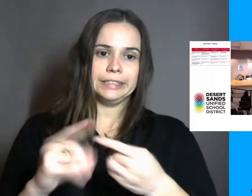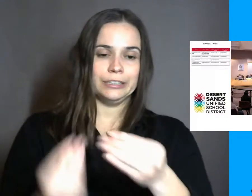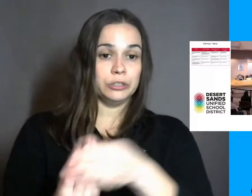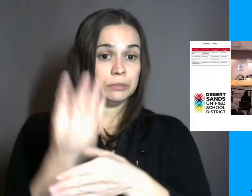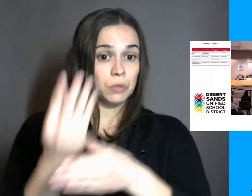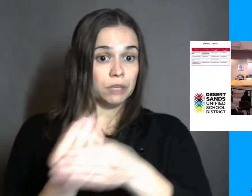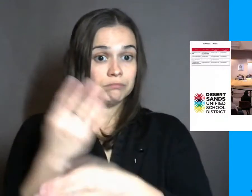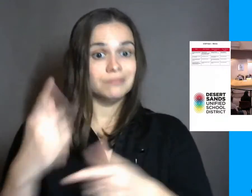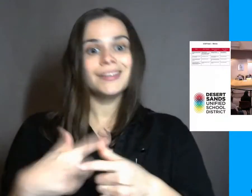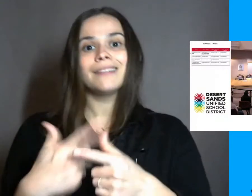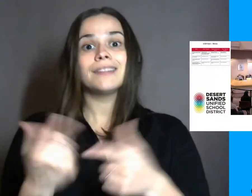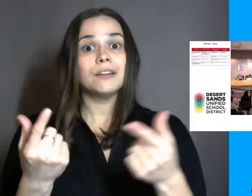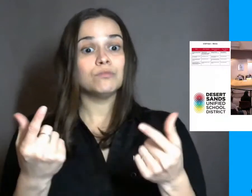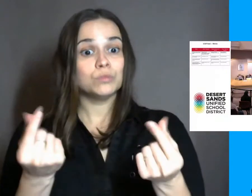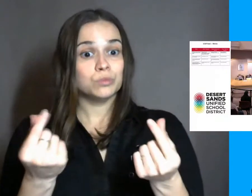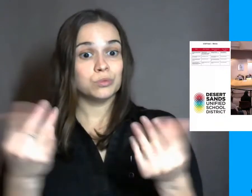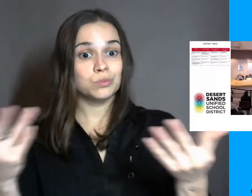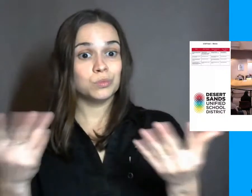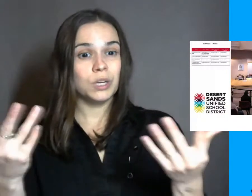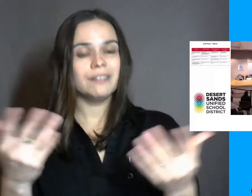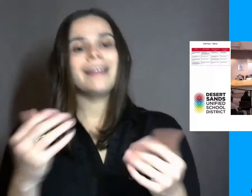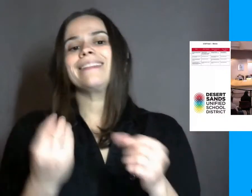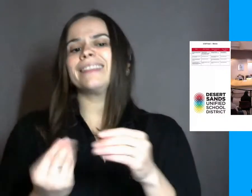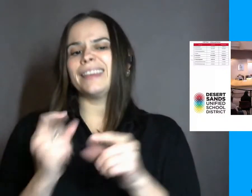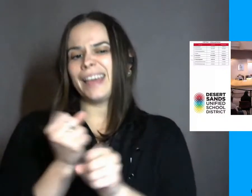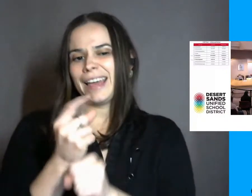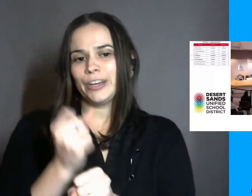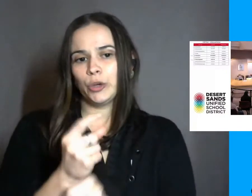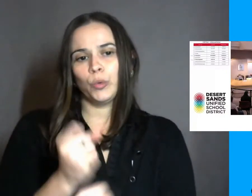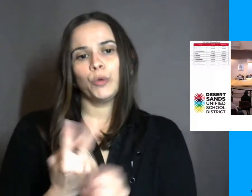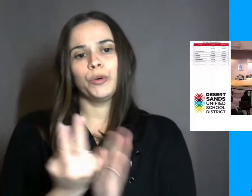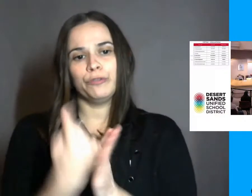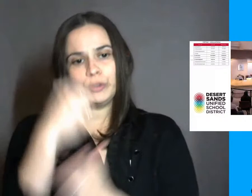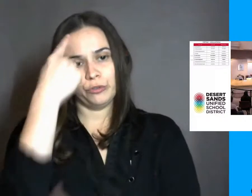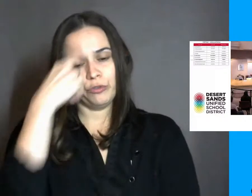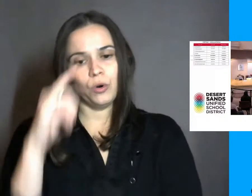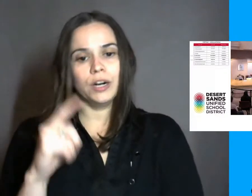the annual review of the LCAP.